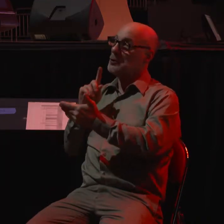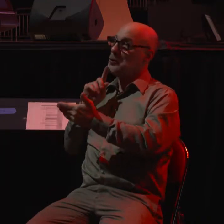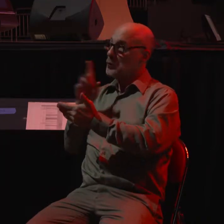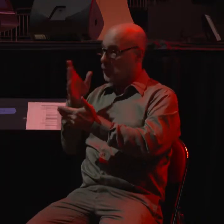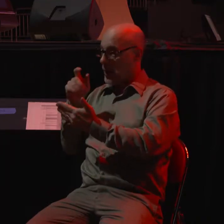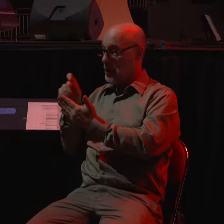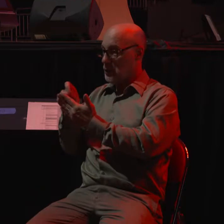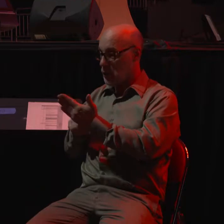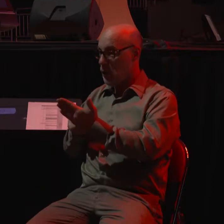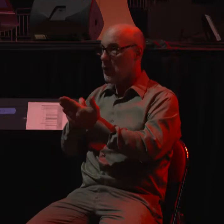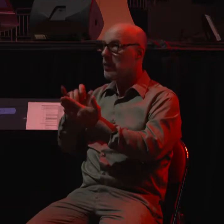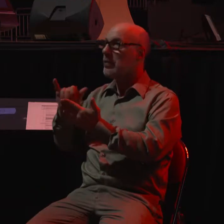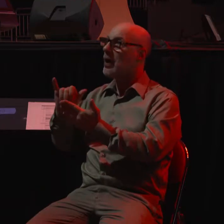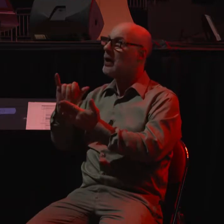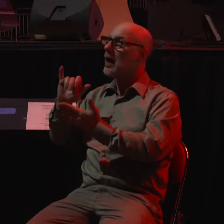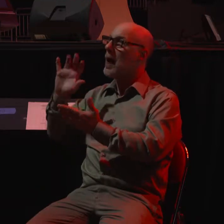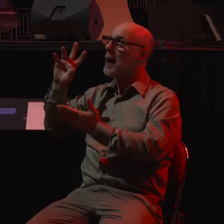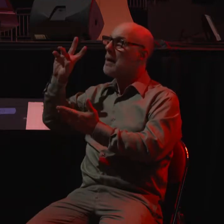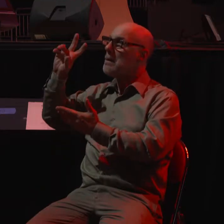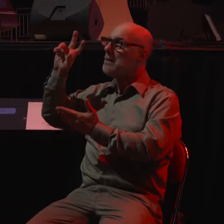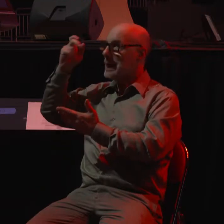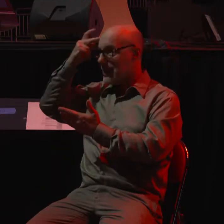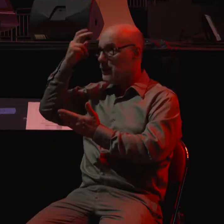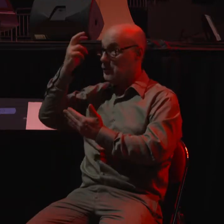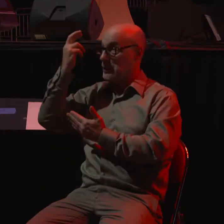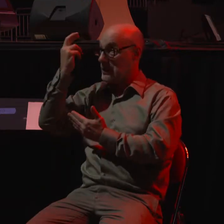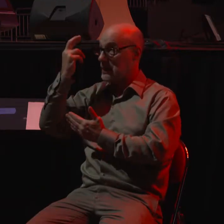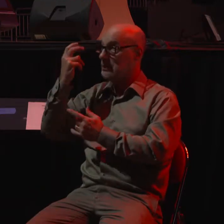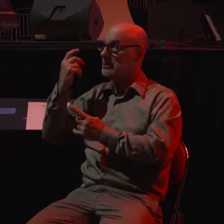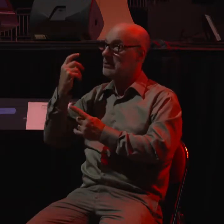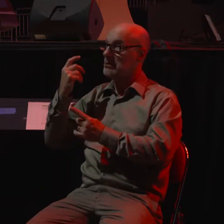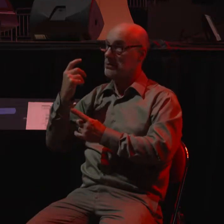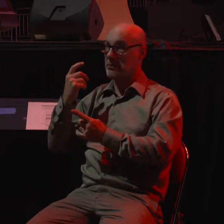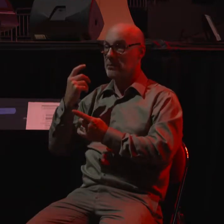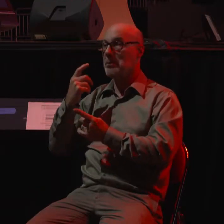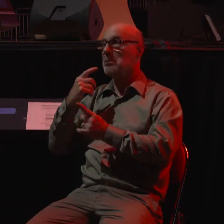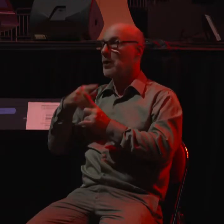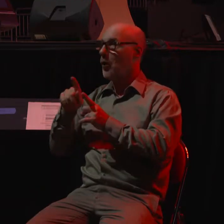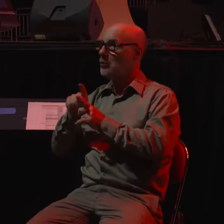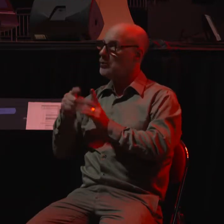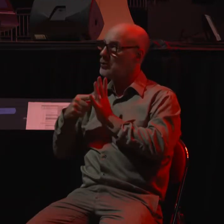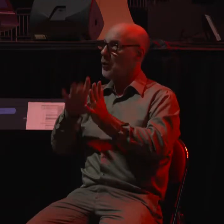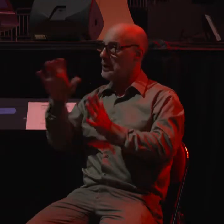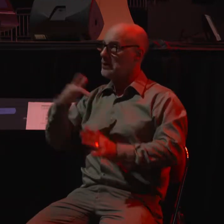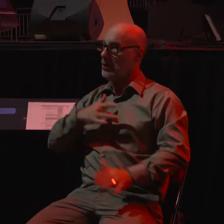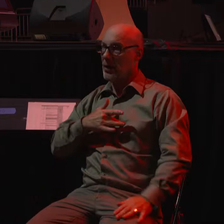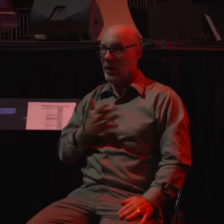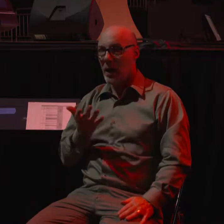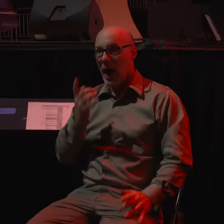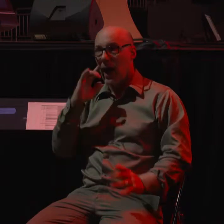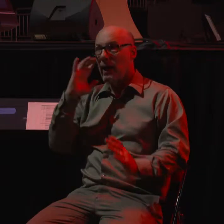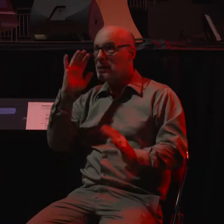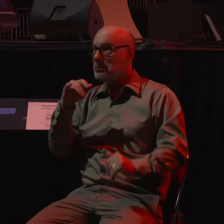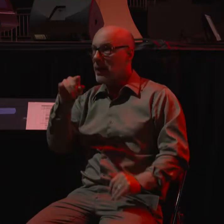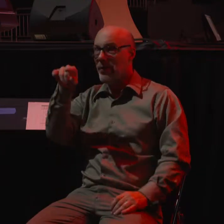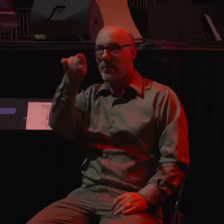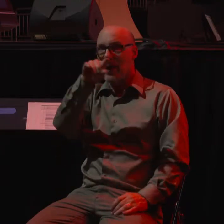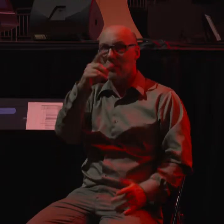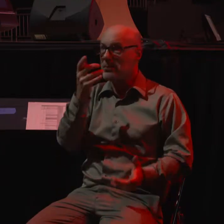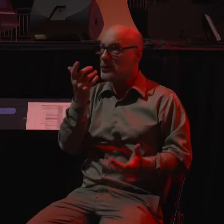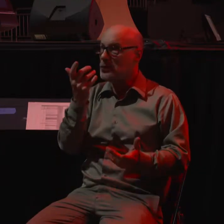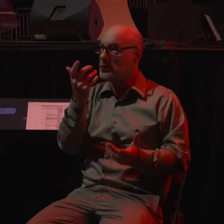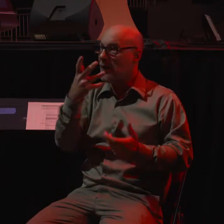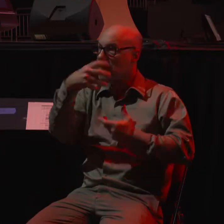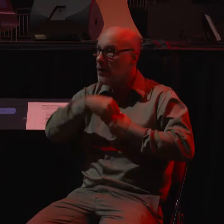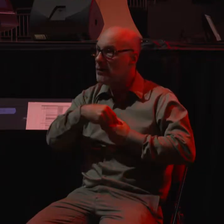been from his heart in saying he expected otherwise. But the response he got from the